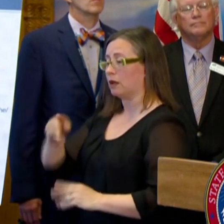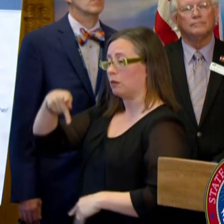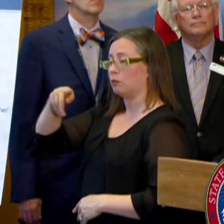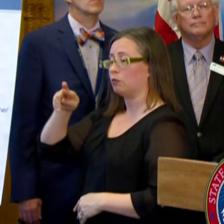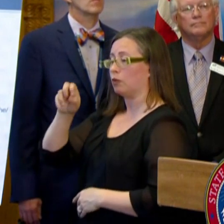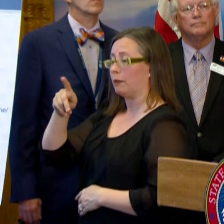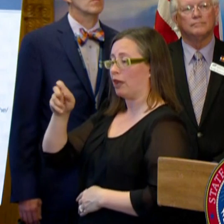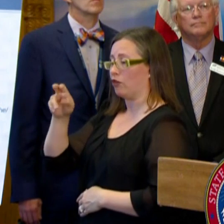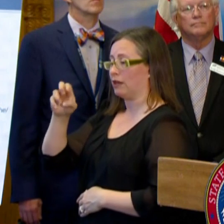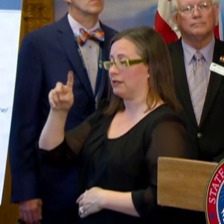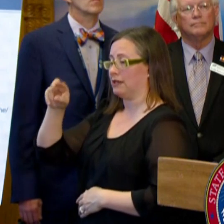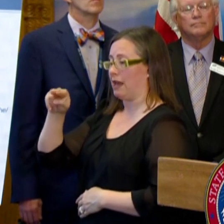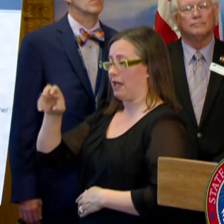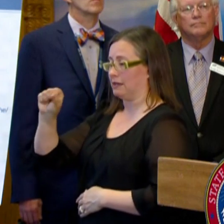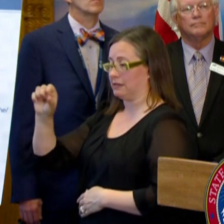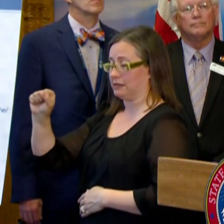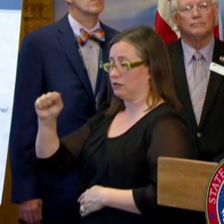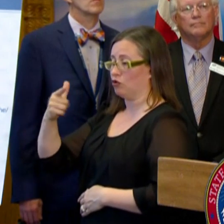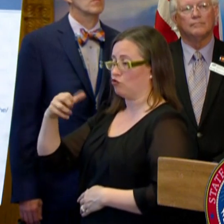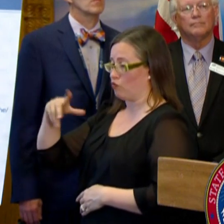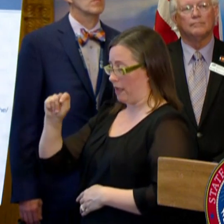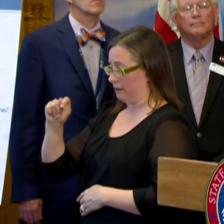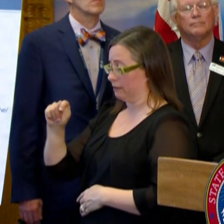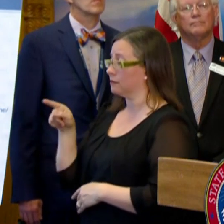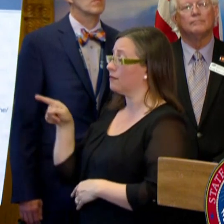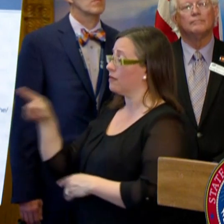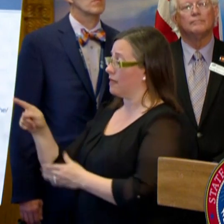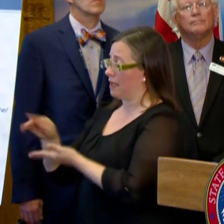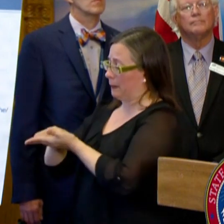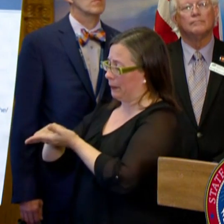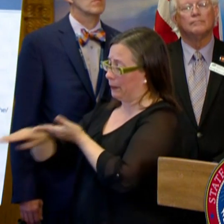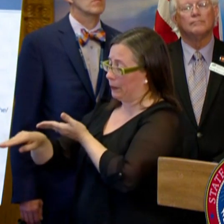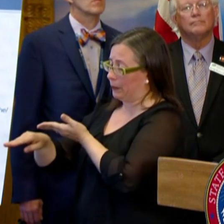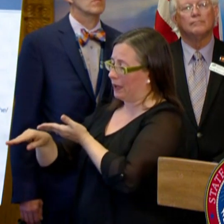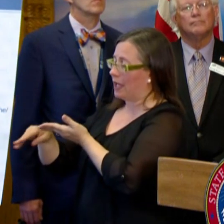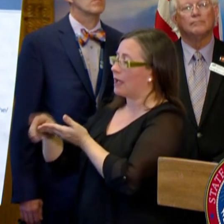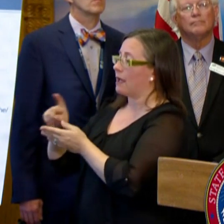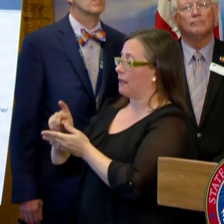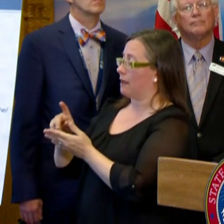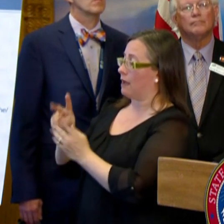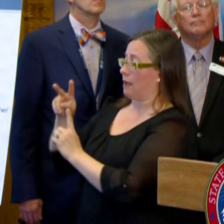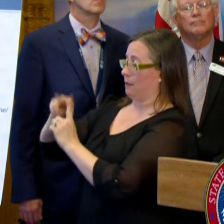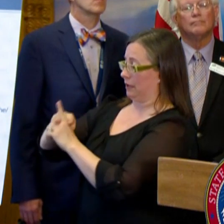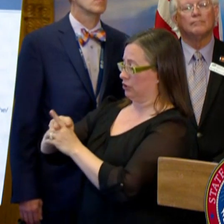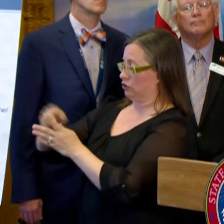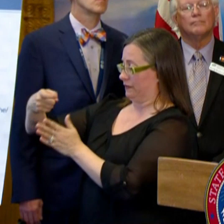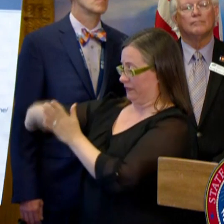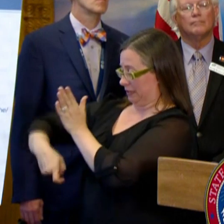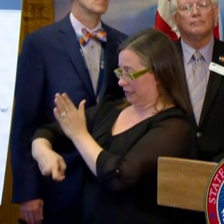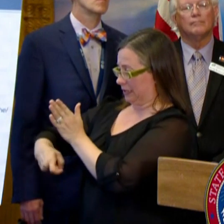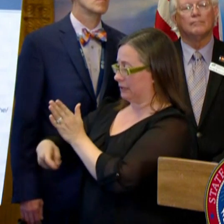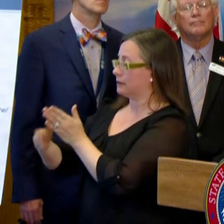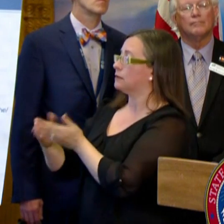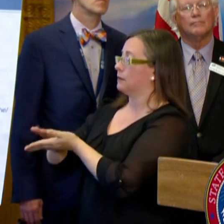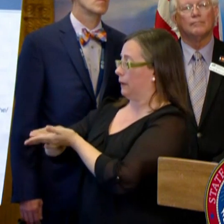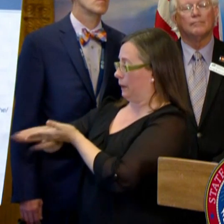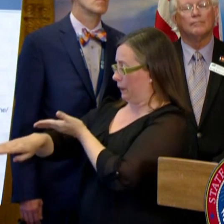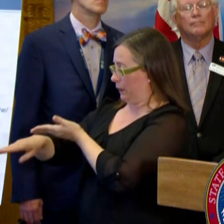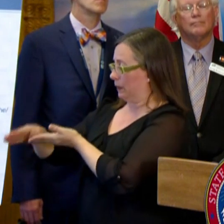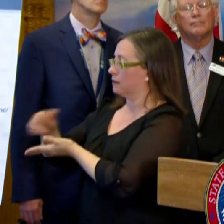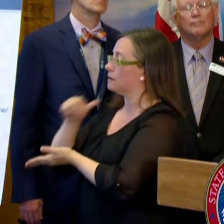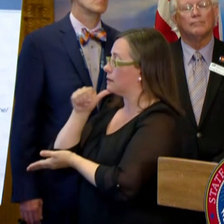administered through the Department of Health, that they waive the grant application requirement to cut through the red tape and provide provisional